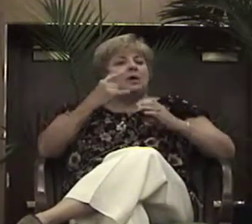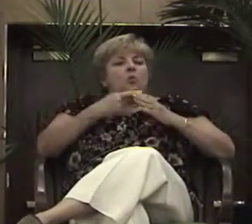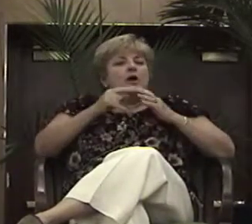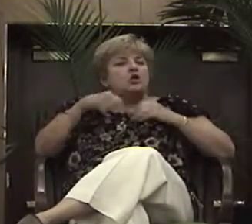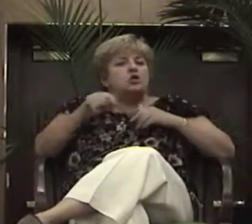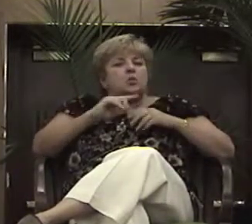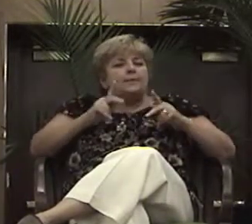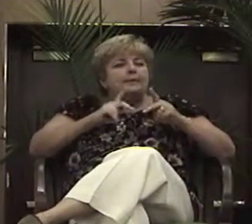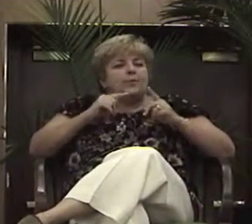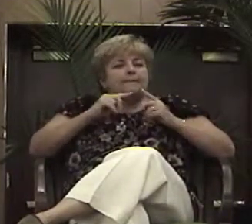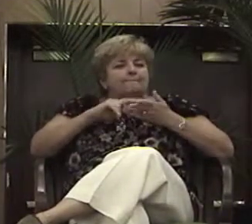me.